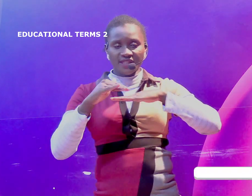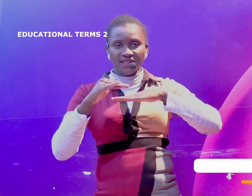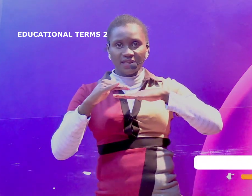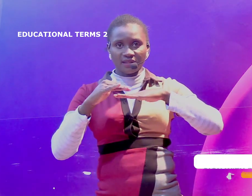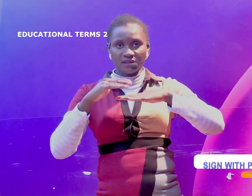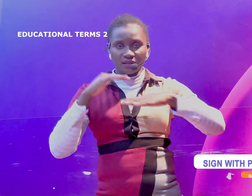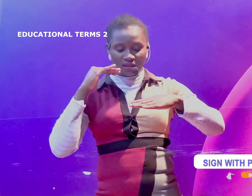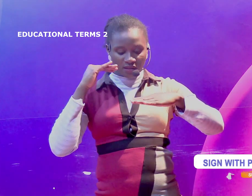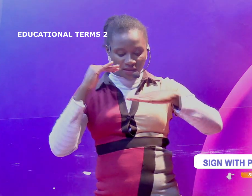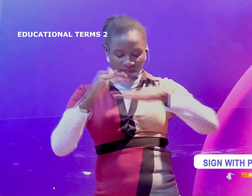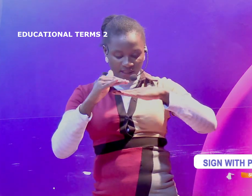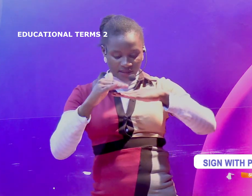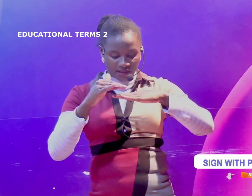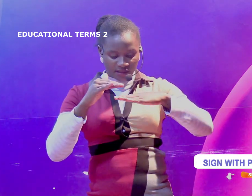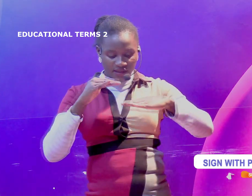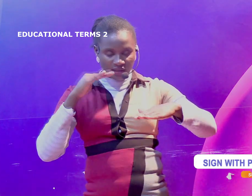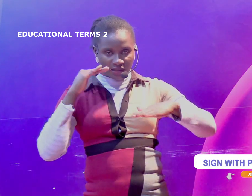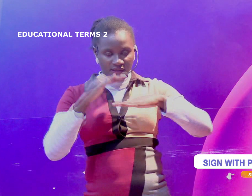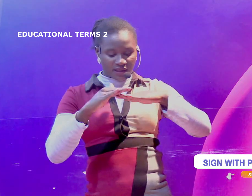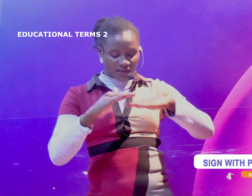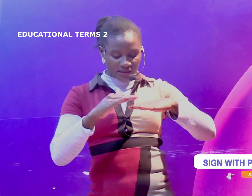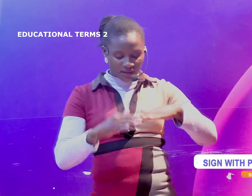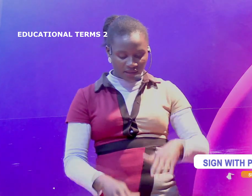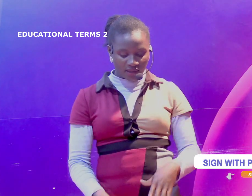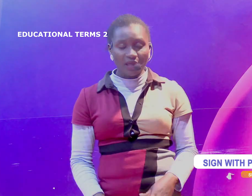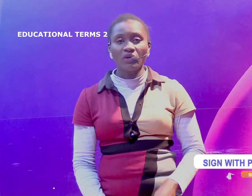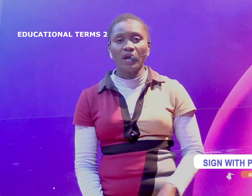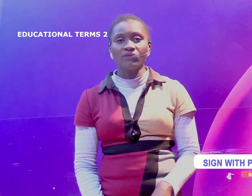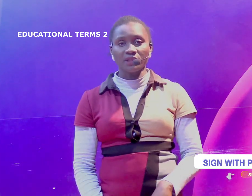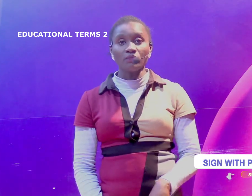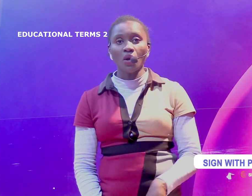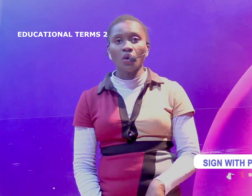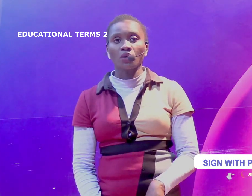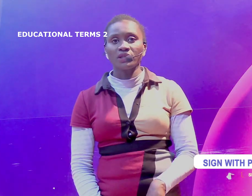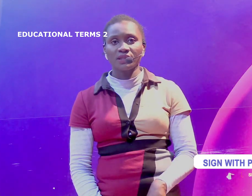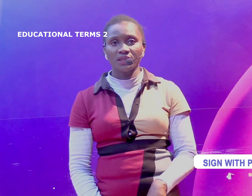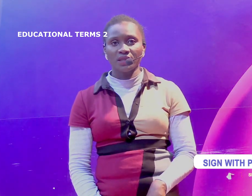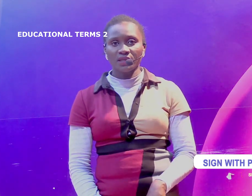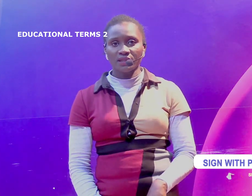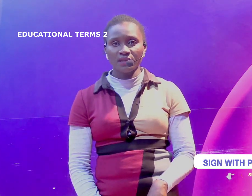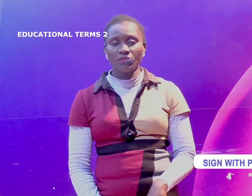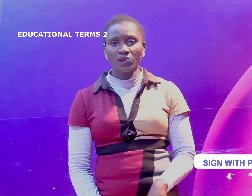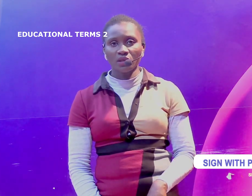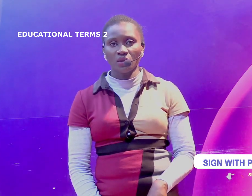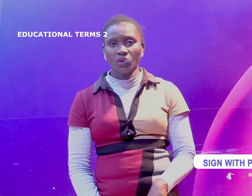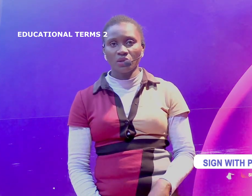stage, stage, stage. And then we have simple or easy, simple or easy.